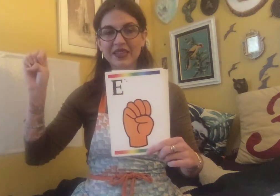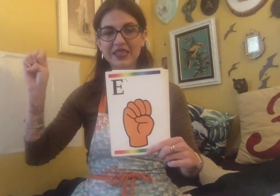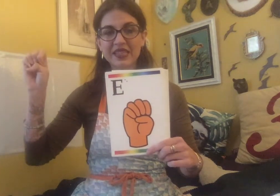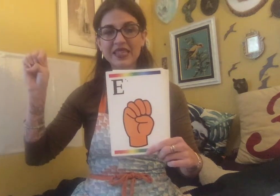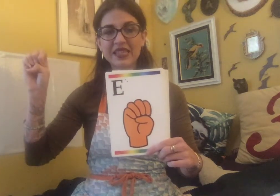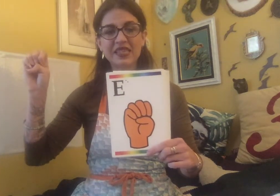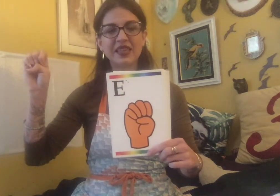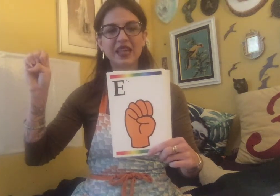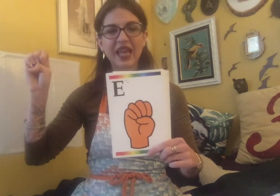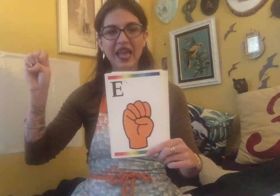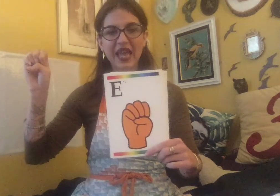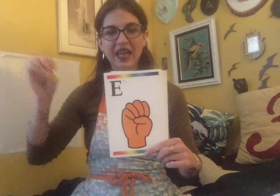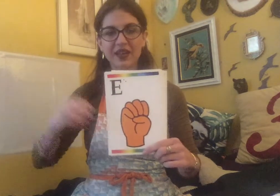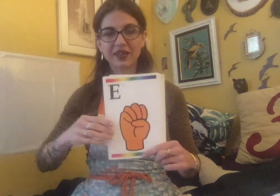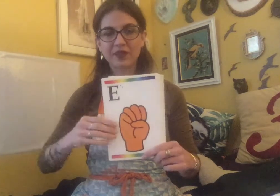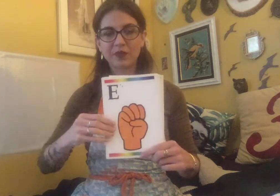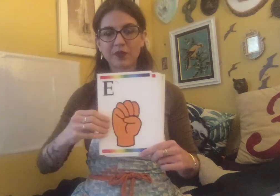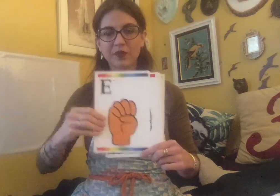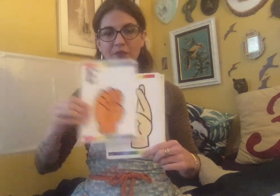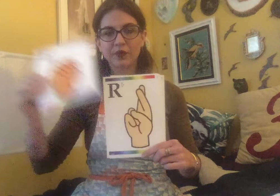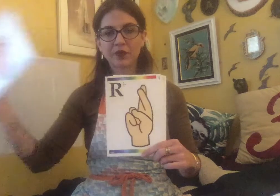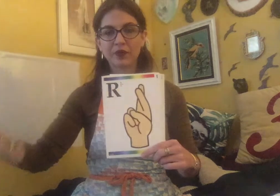E, F,